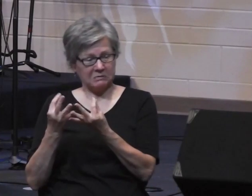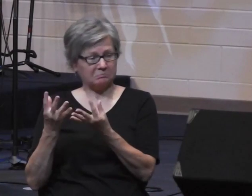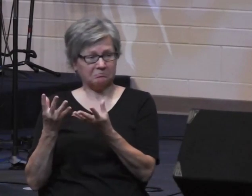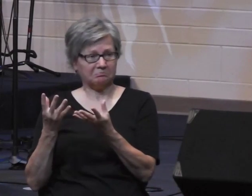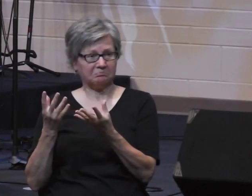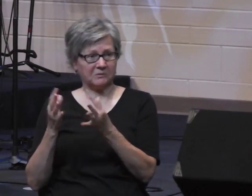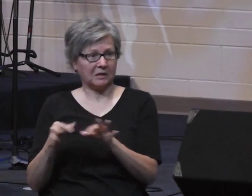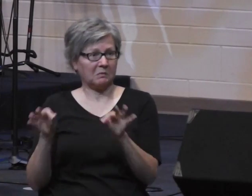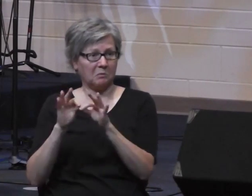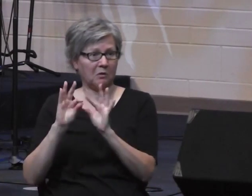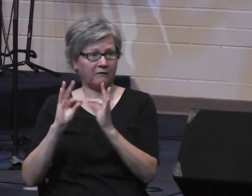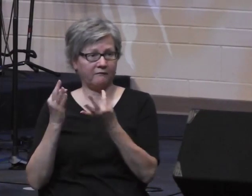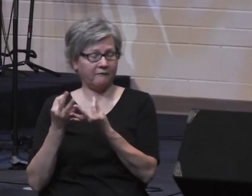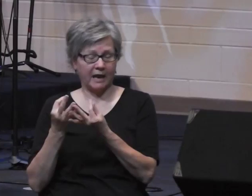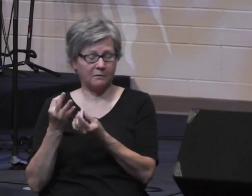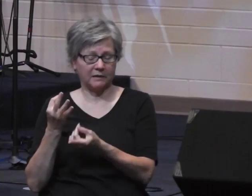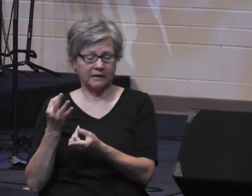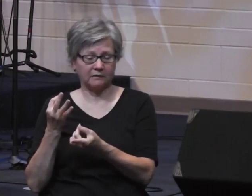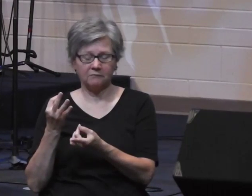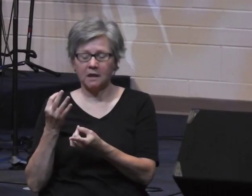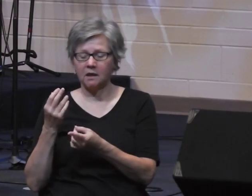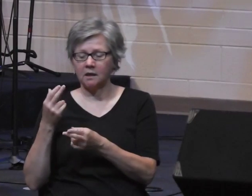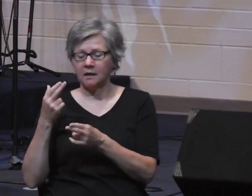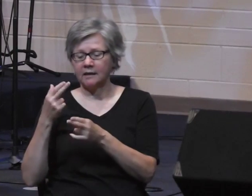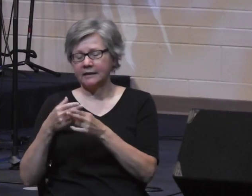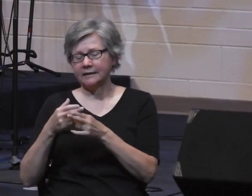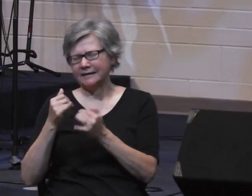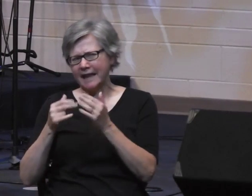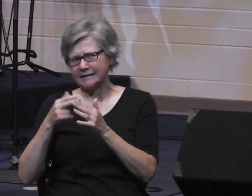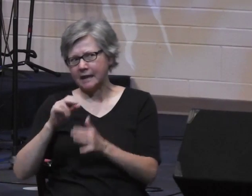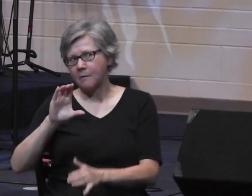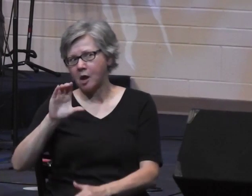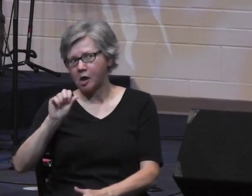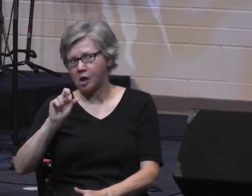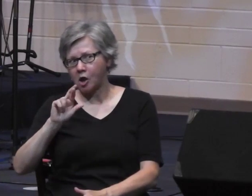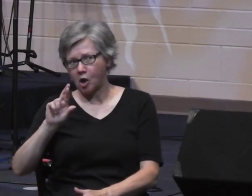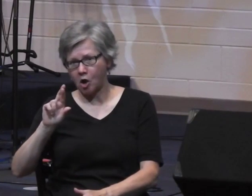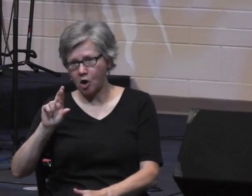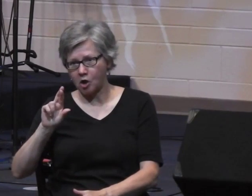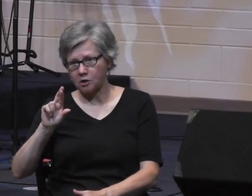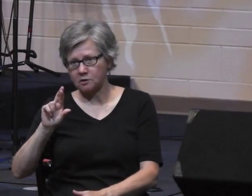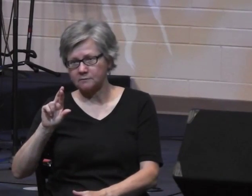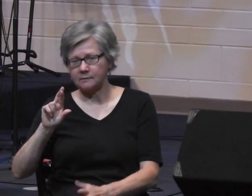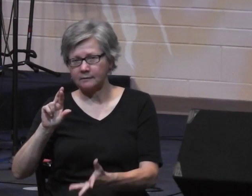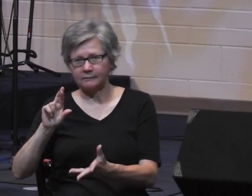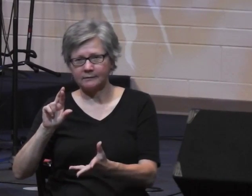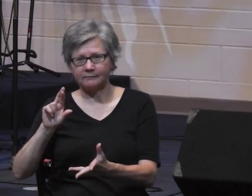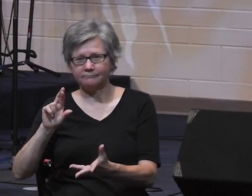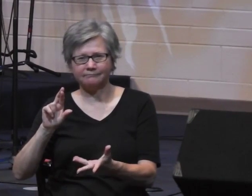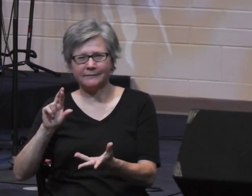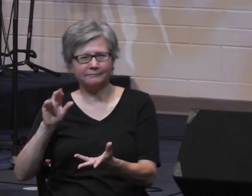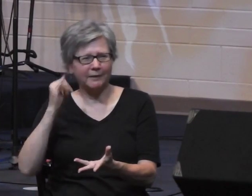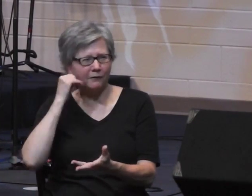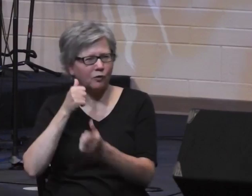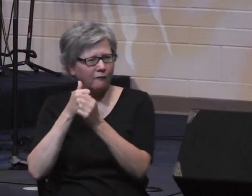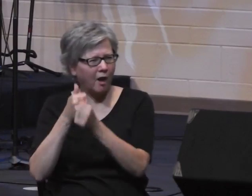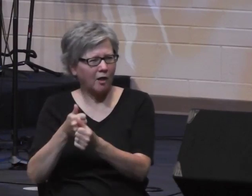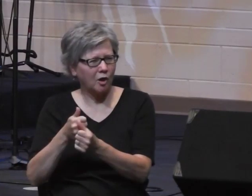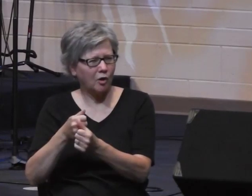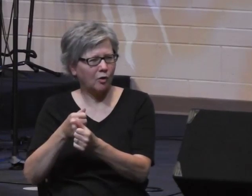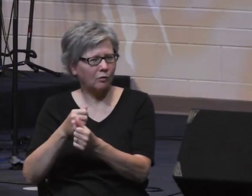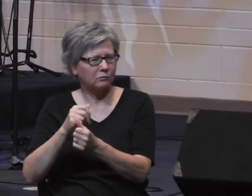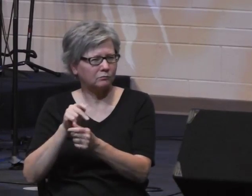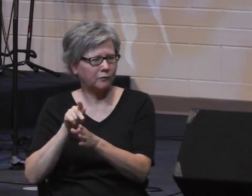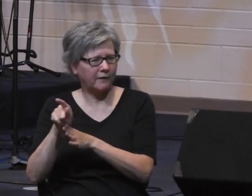Now, I'd never heard of David Karl, but I guess if you follow pro football, he's a football player. Okay, I've got a few nods. Good for you football fans. I was told